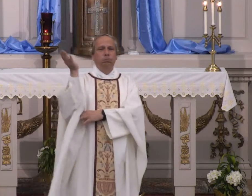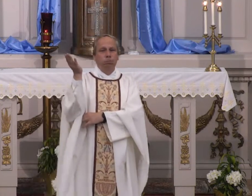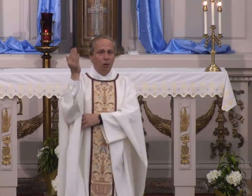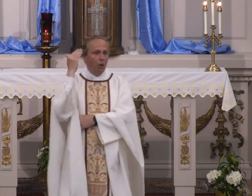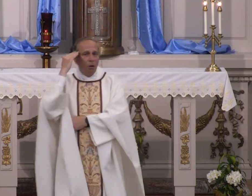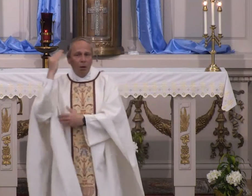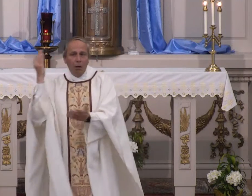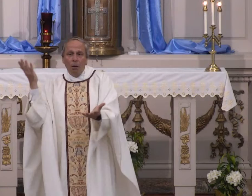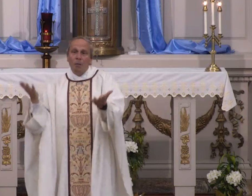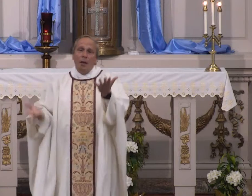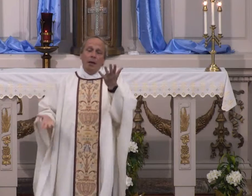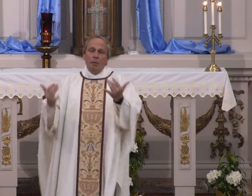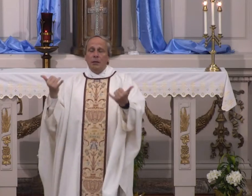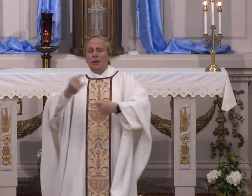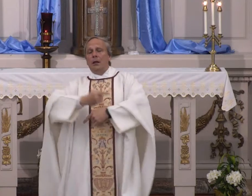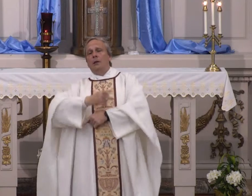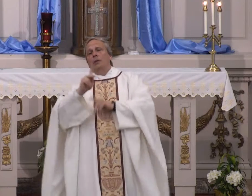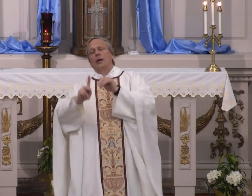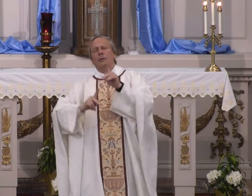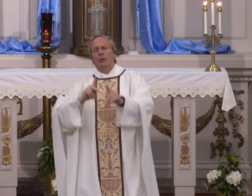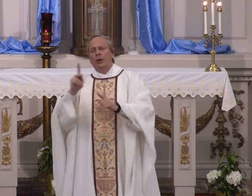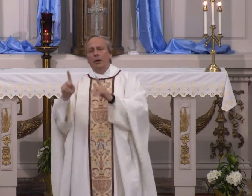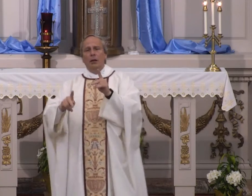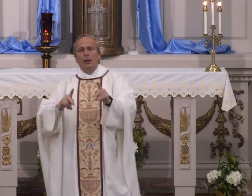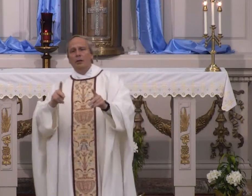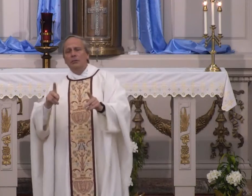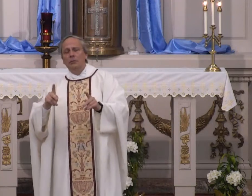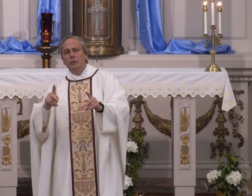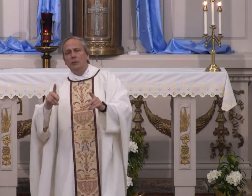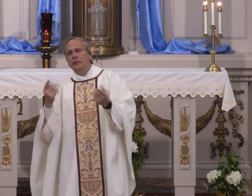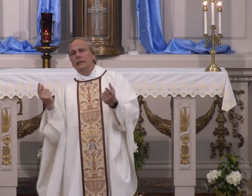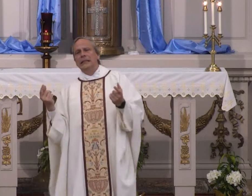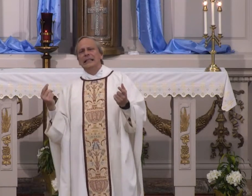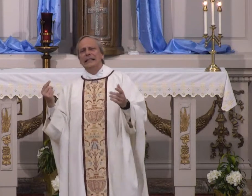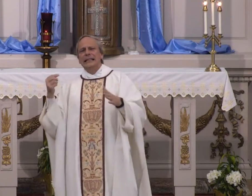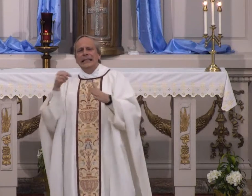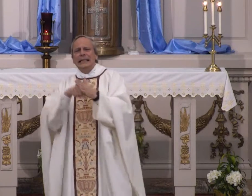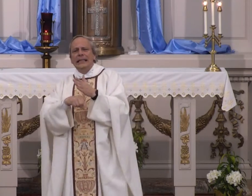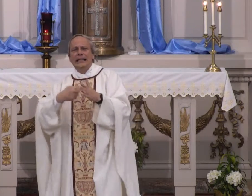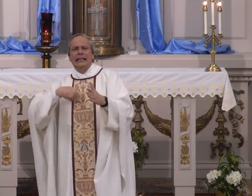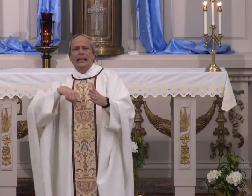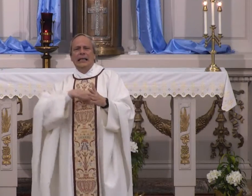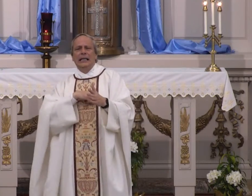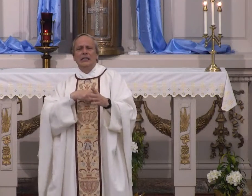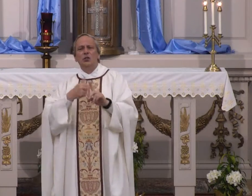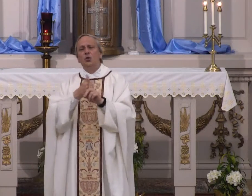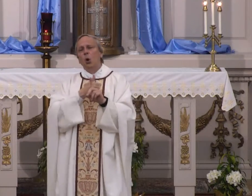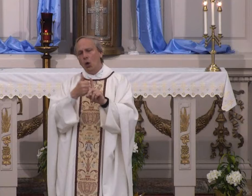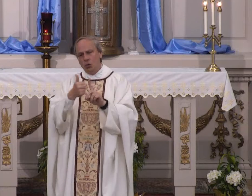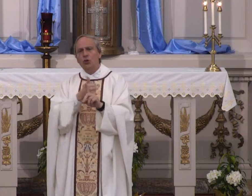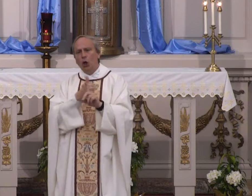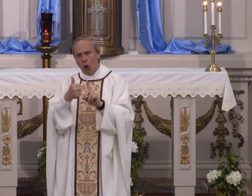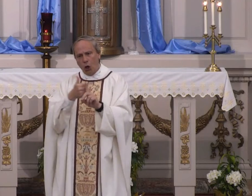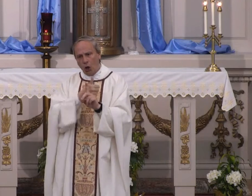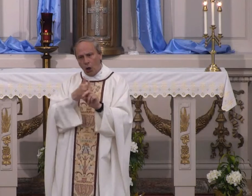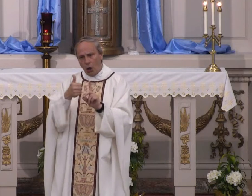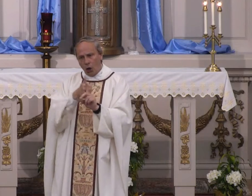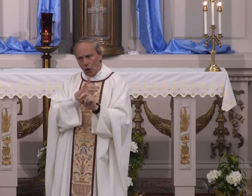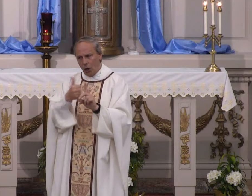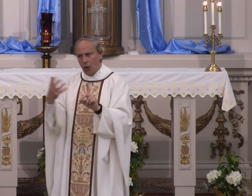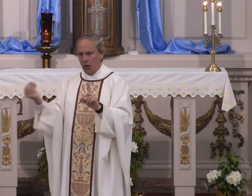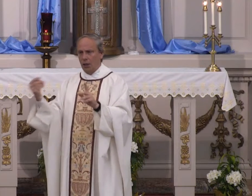wake up and go out to a town and visit the place and preach the good news. They didn't know what would happen. They didn't know if people were going